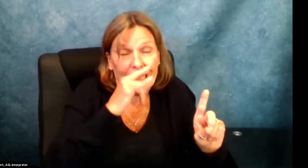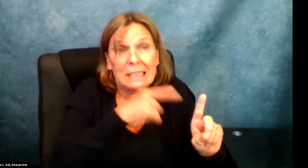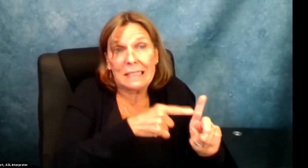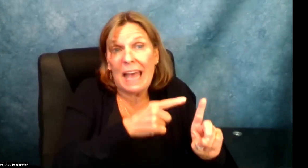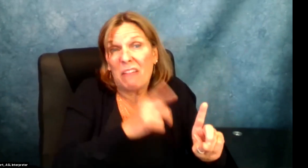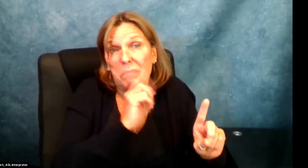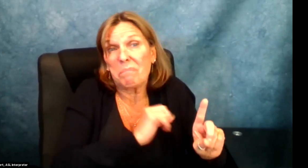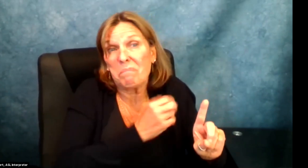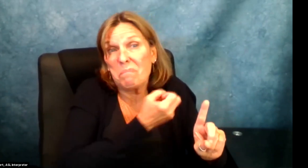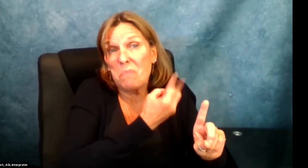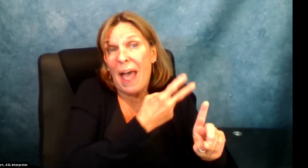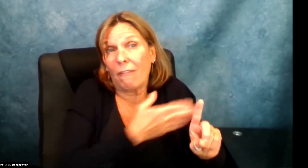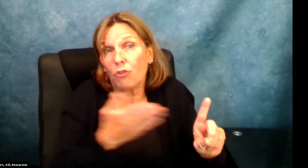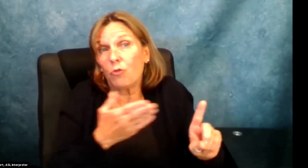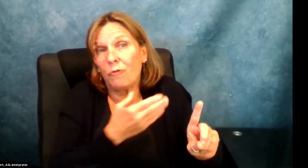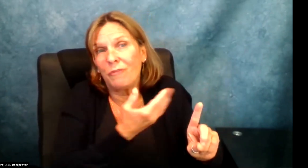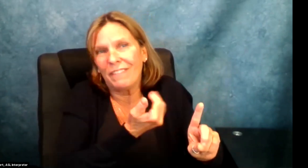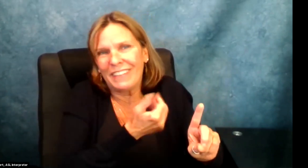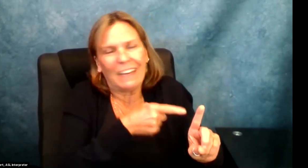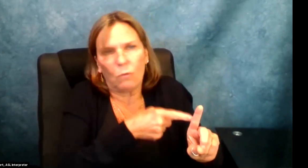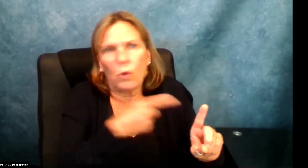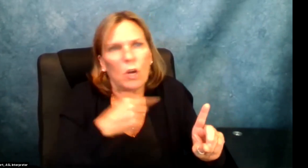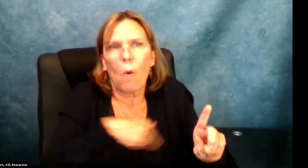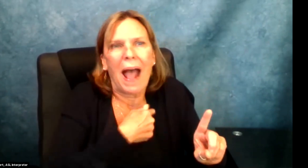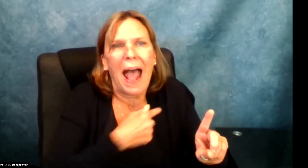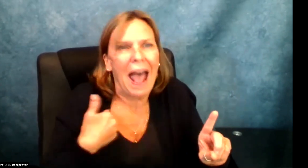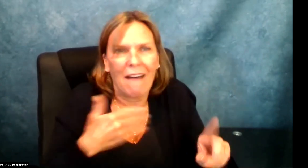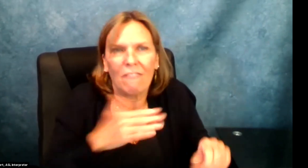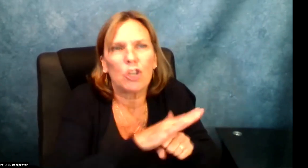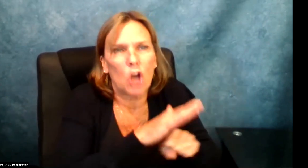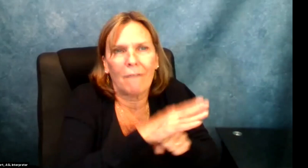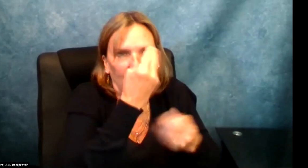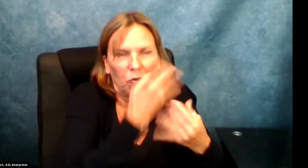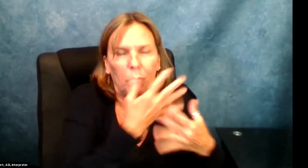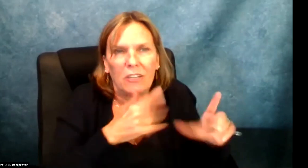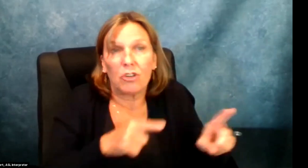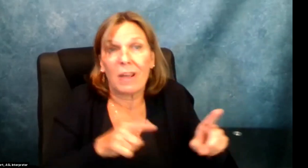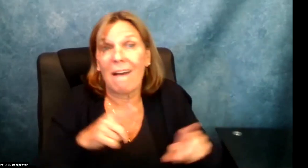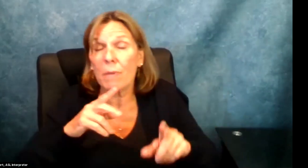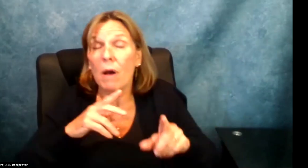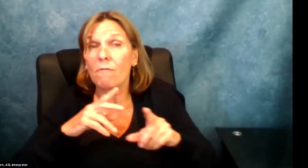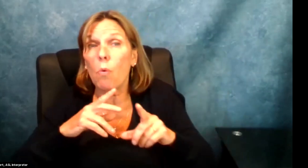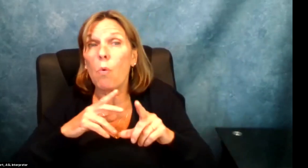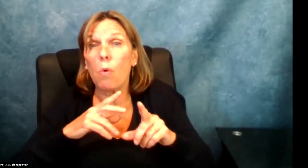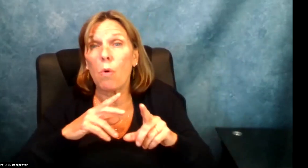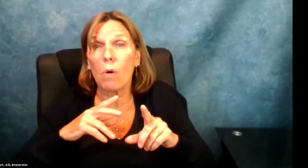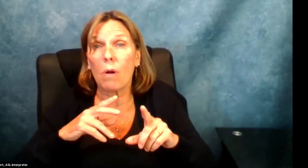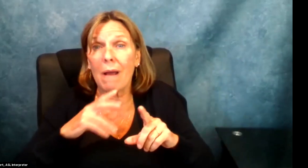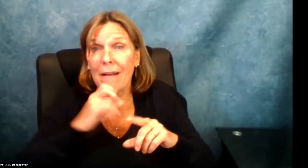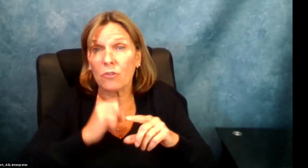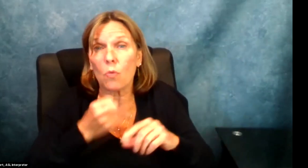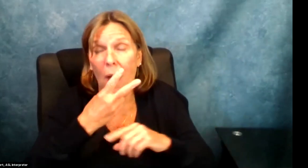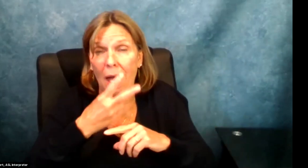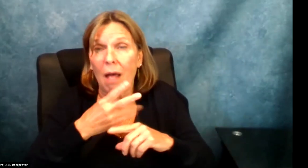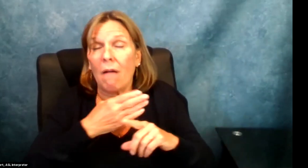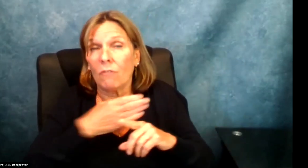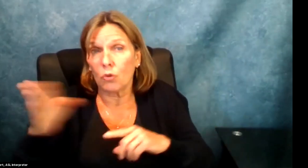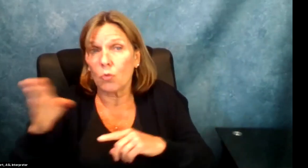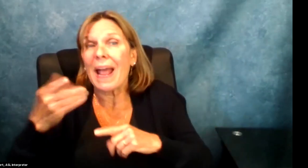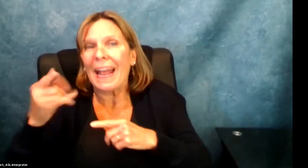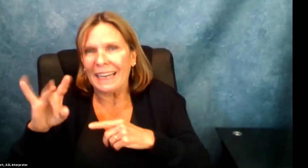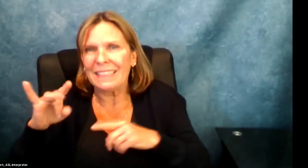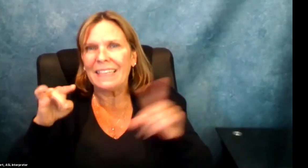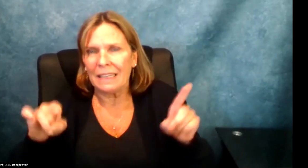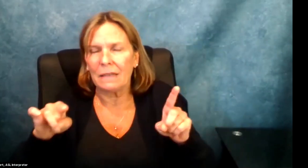so far in older individuals, that it is less likely once you get the vaccine, if I'm answering your question